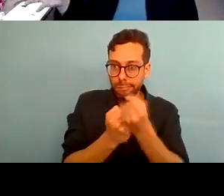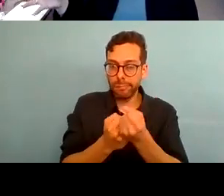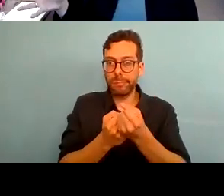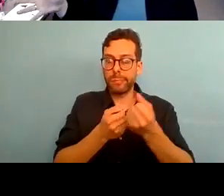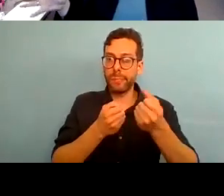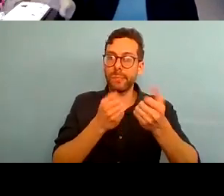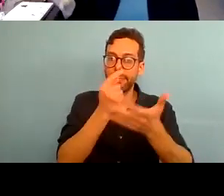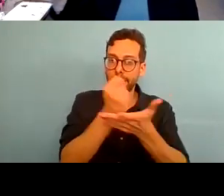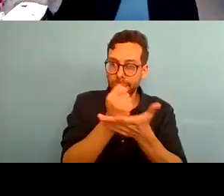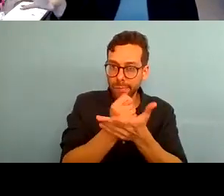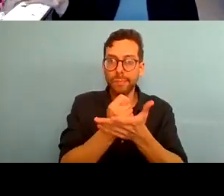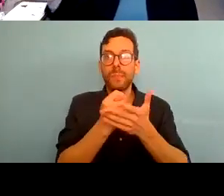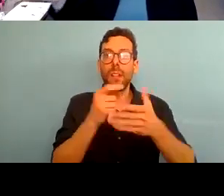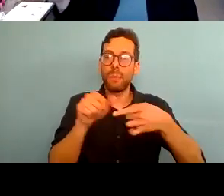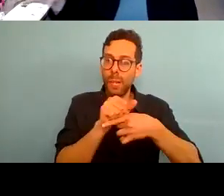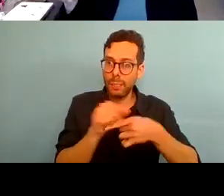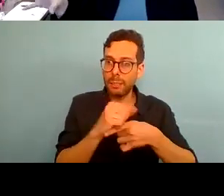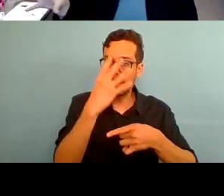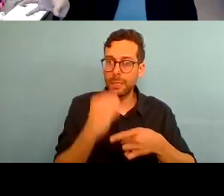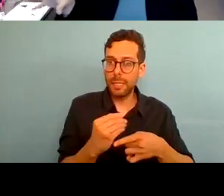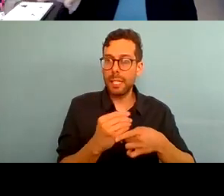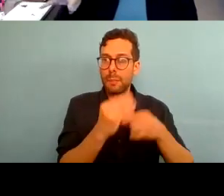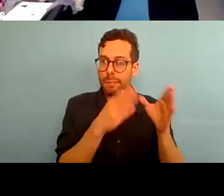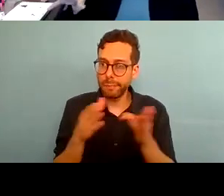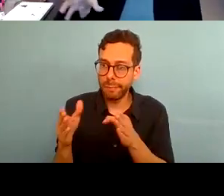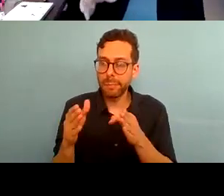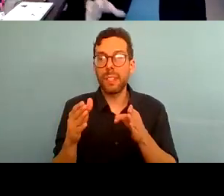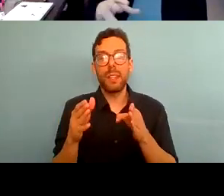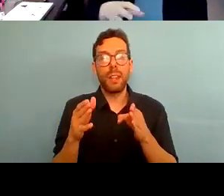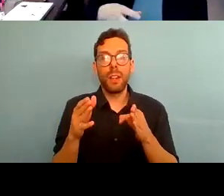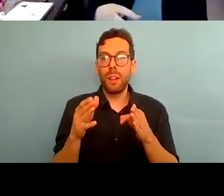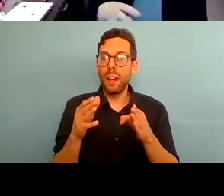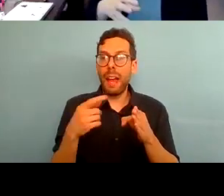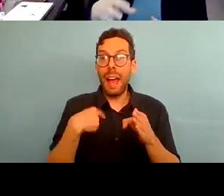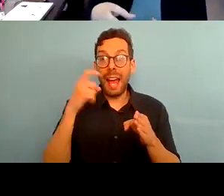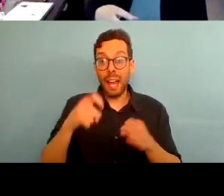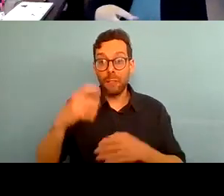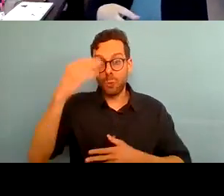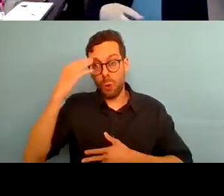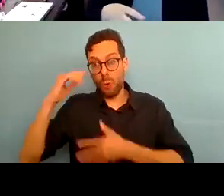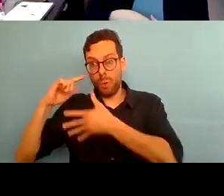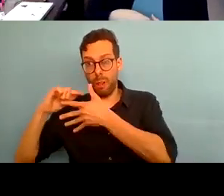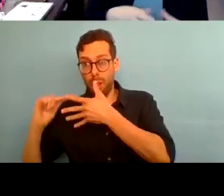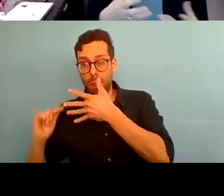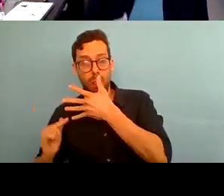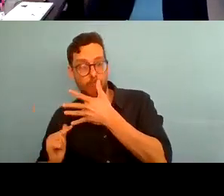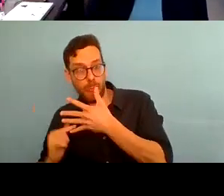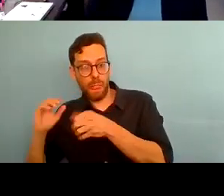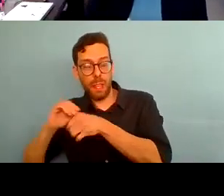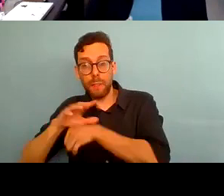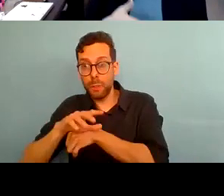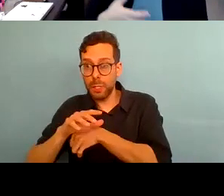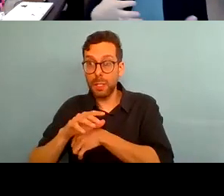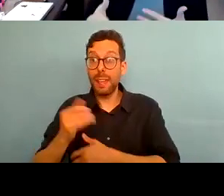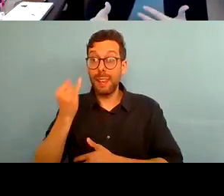on a sleep routine or sleep intervention, I kind of got to know a lot of these pieces to the puzzle. Because if it's a medication